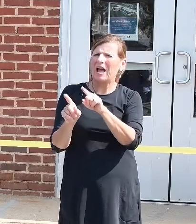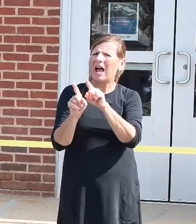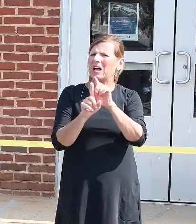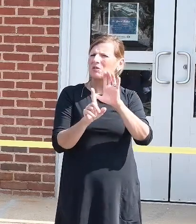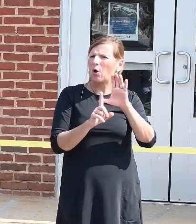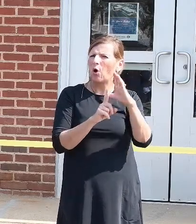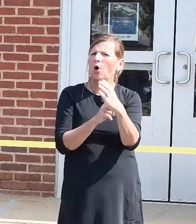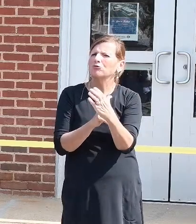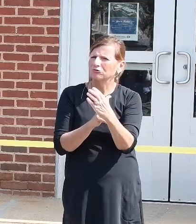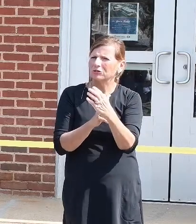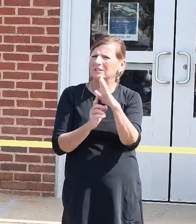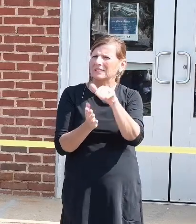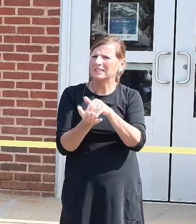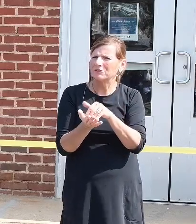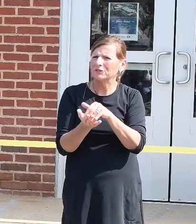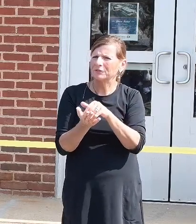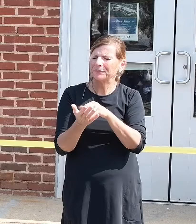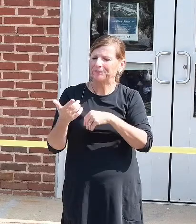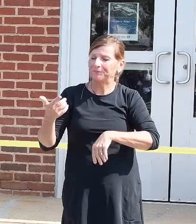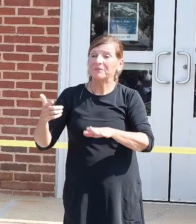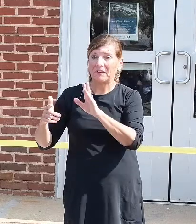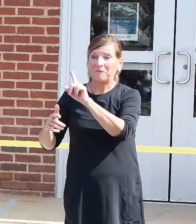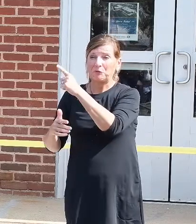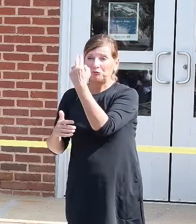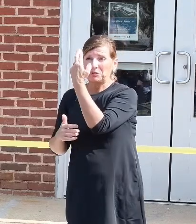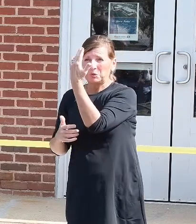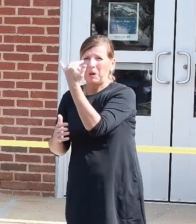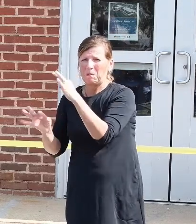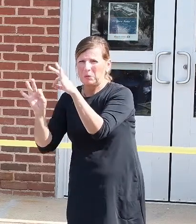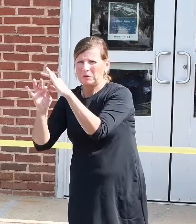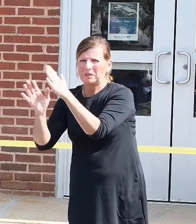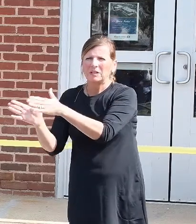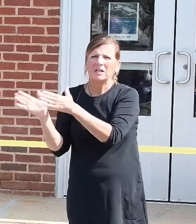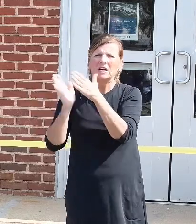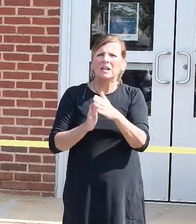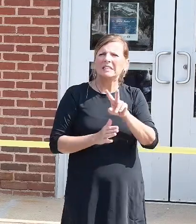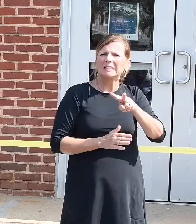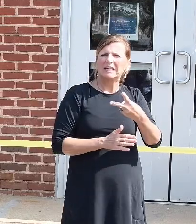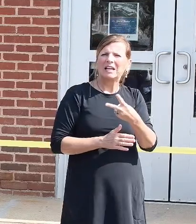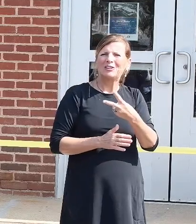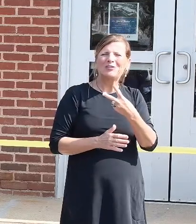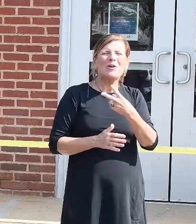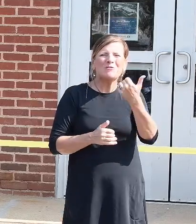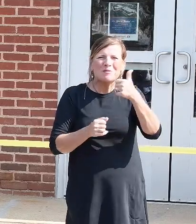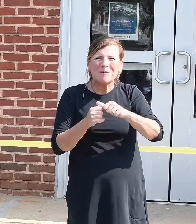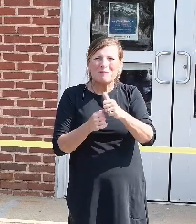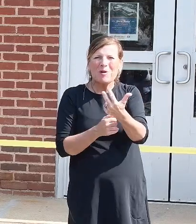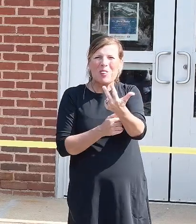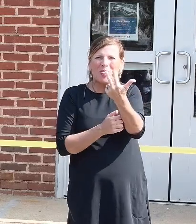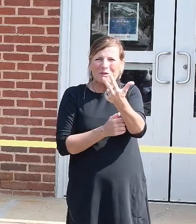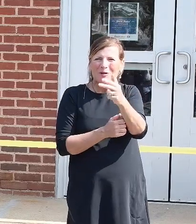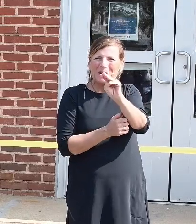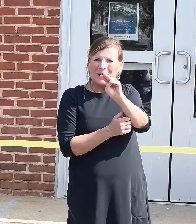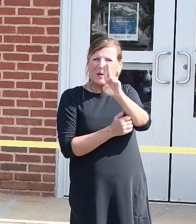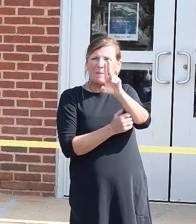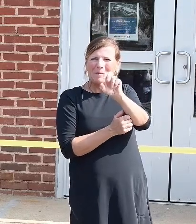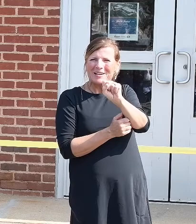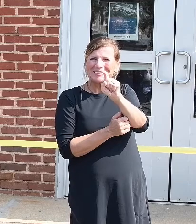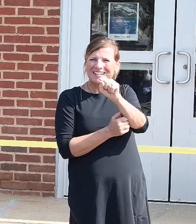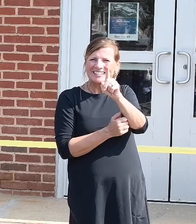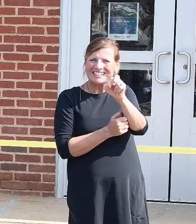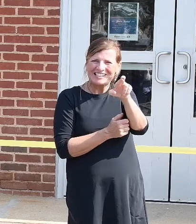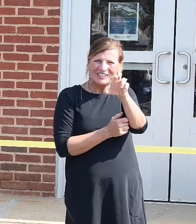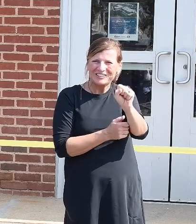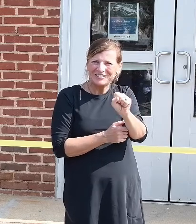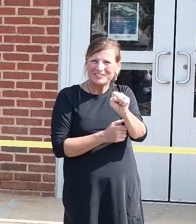cultural center. The second reason I think it's important is to learn about the Three Musketeers and who they are, to